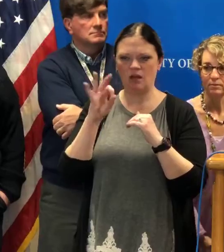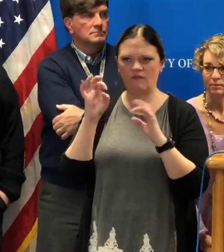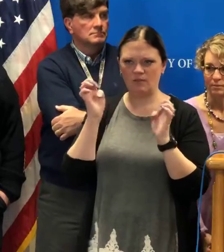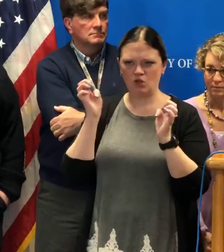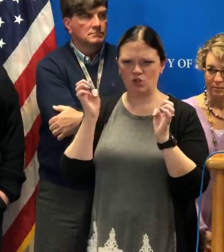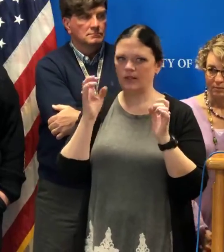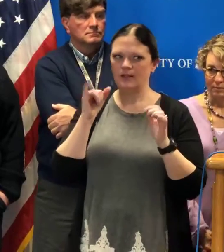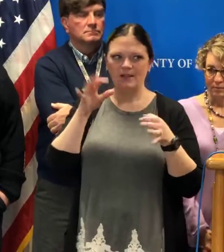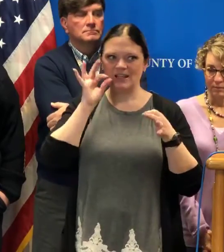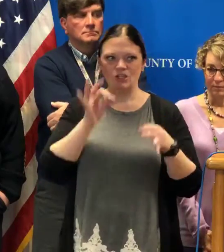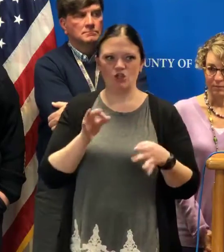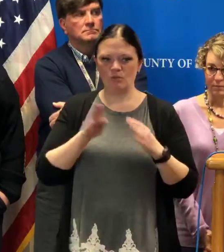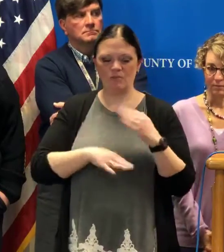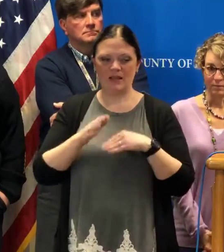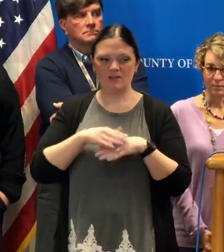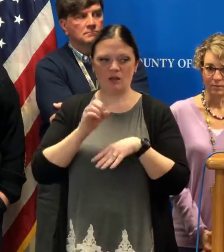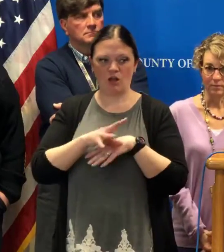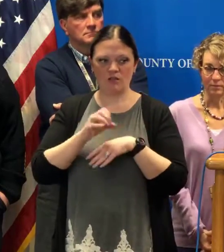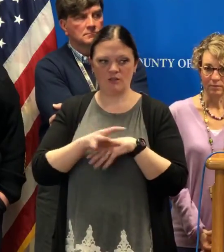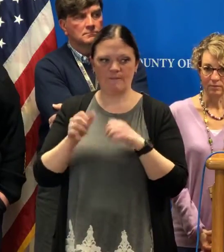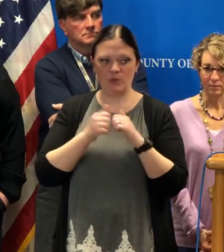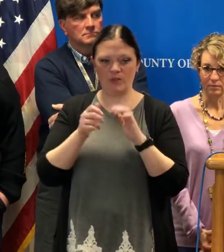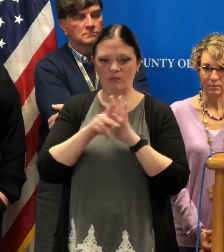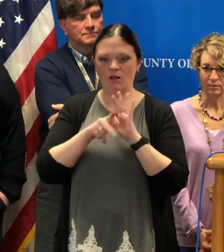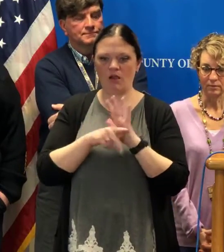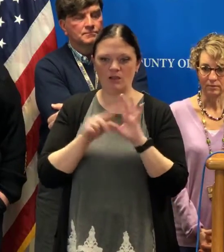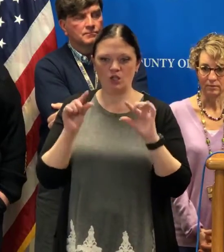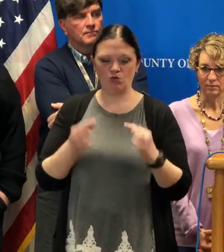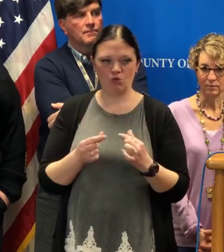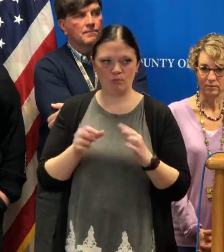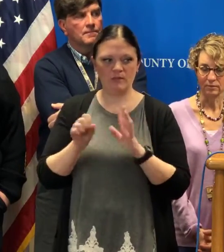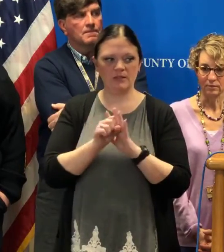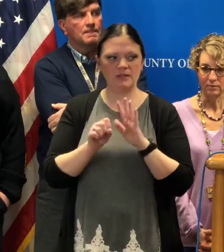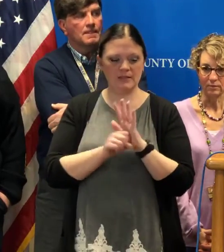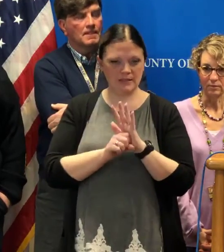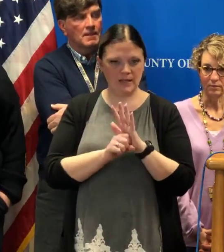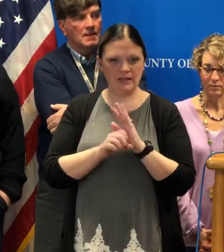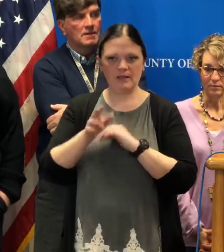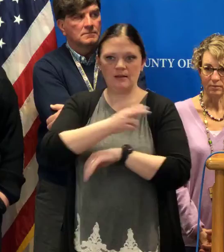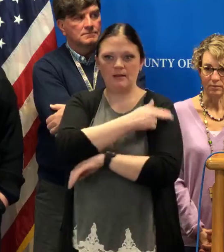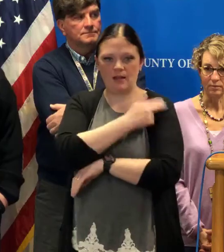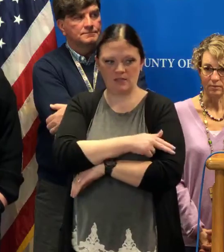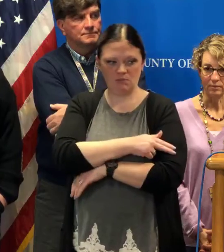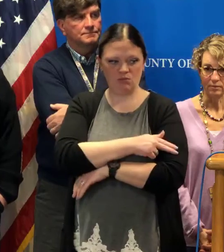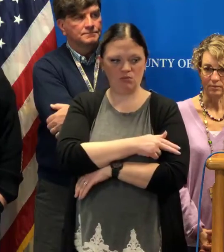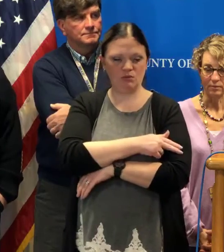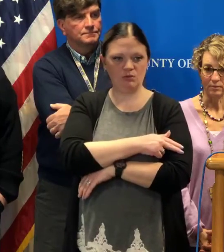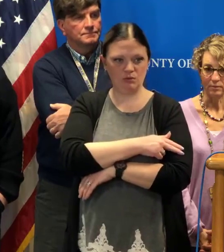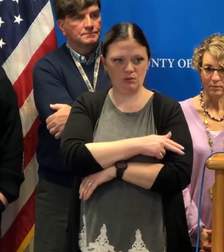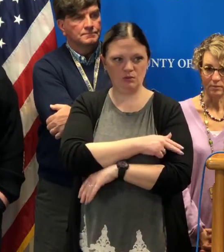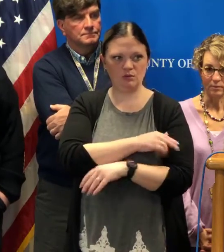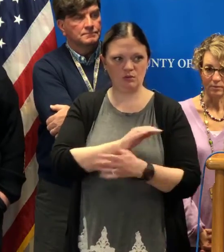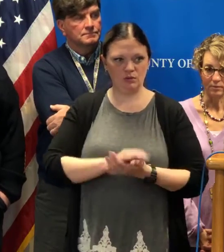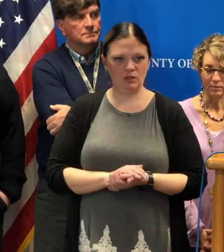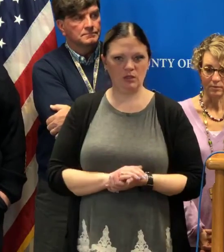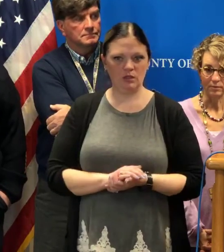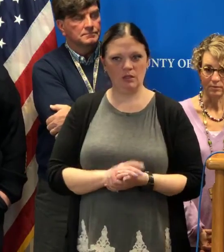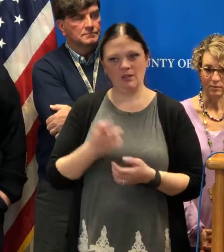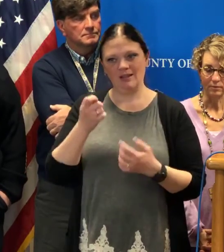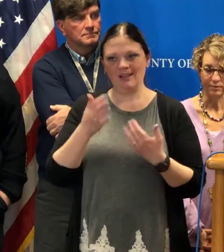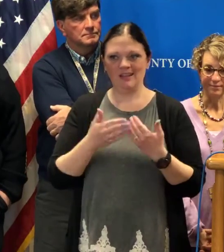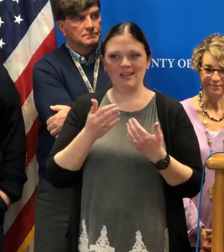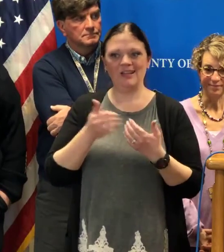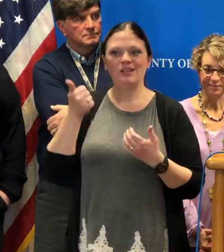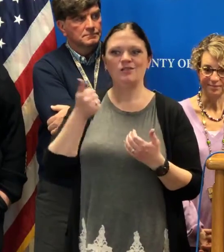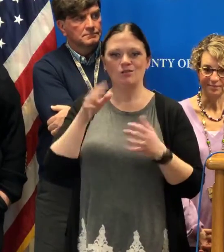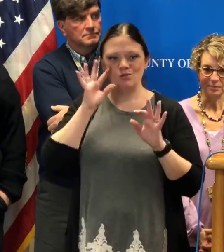would be determined based on consultation with the policy group, the state, our hospitals. It's a little easier